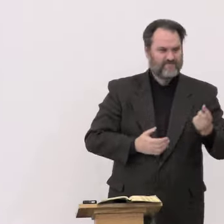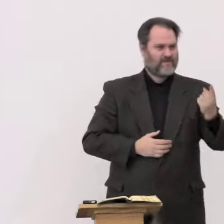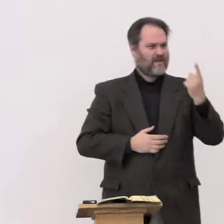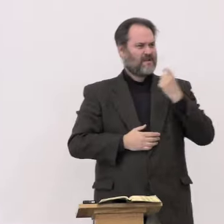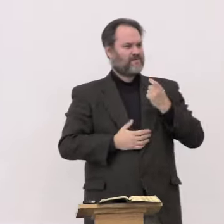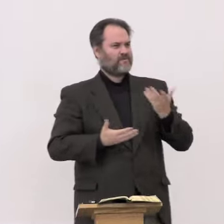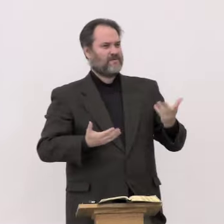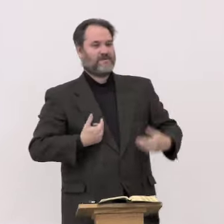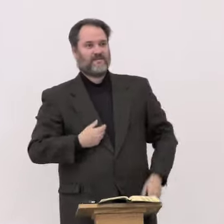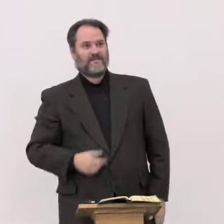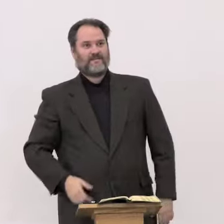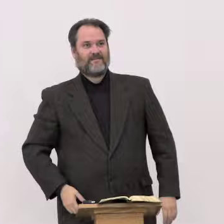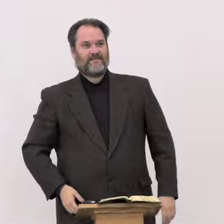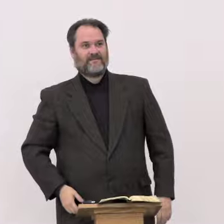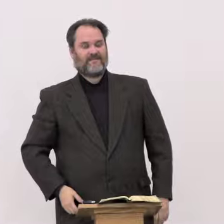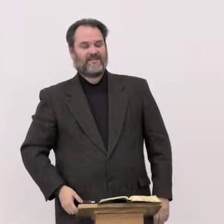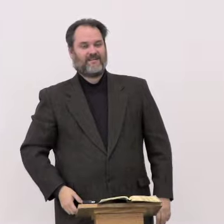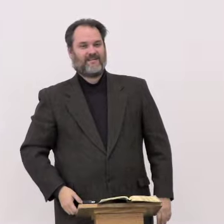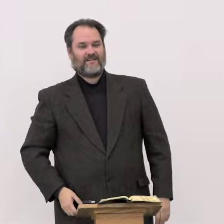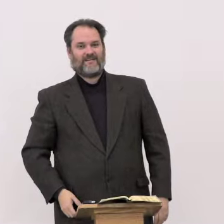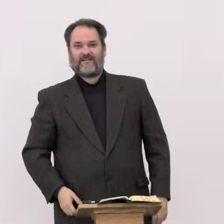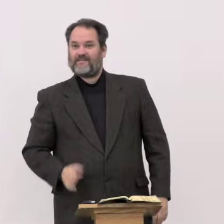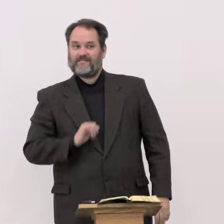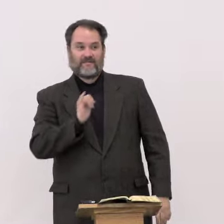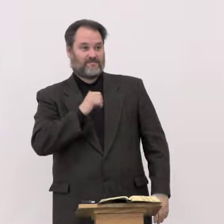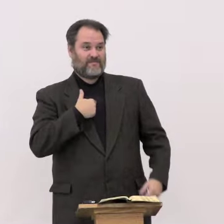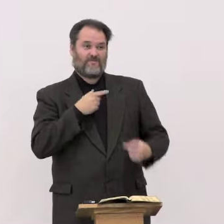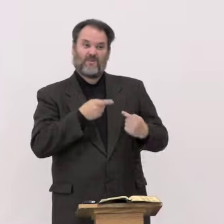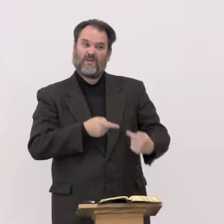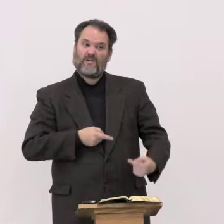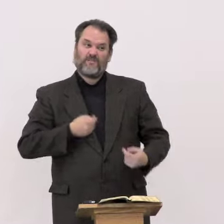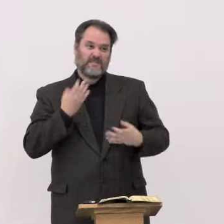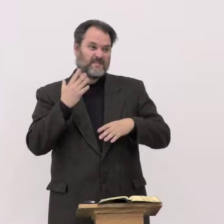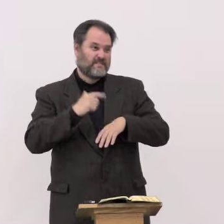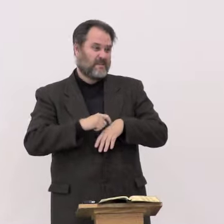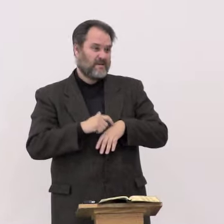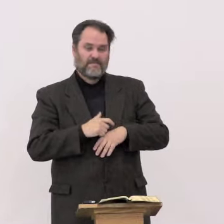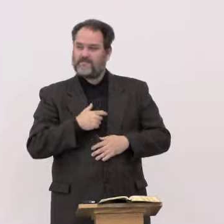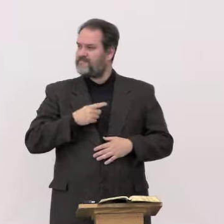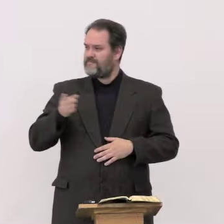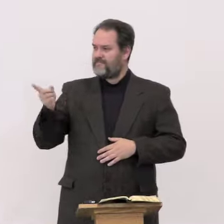says it, and then the pastor asked me, and, you know, I struggle with it too.